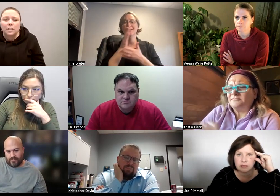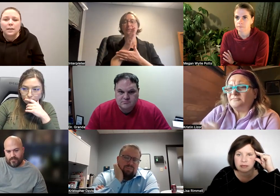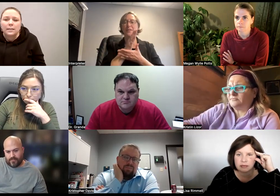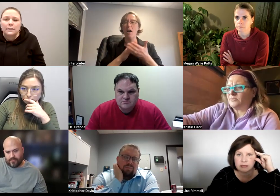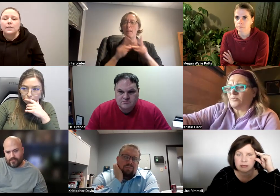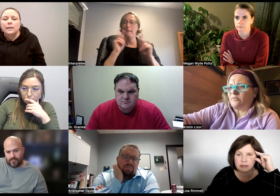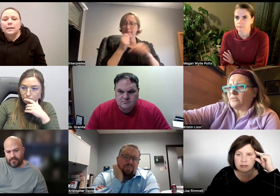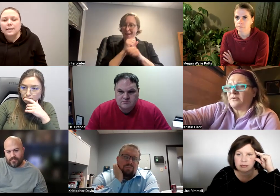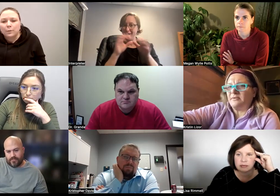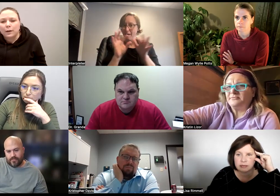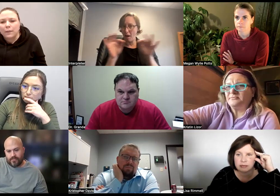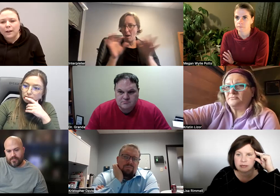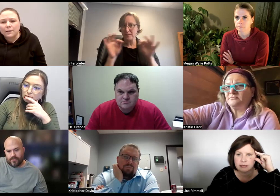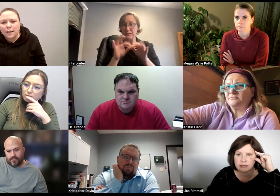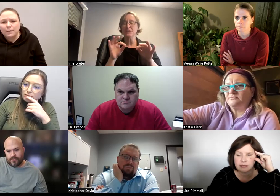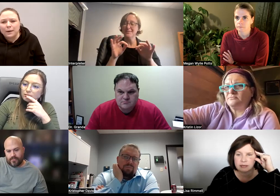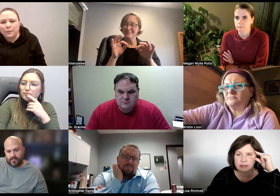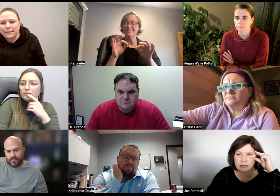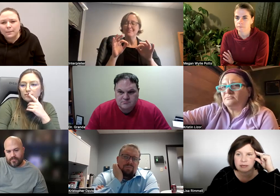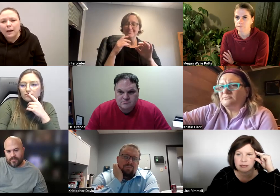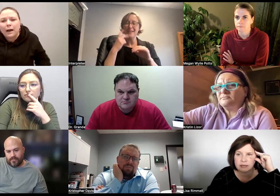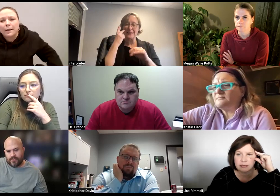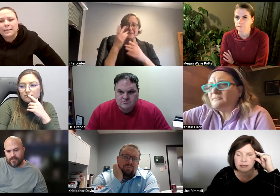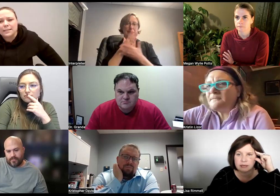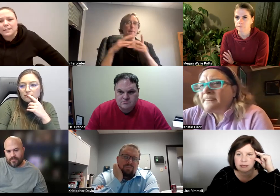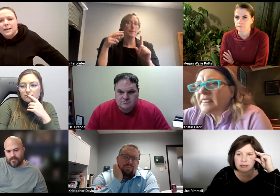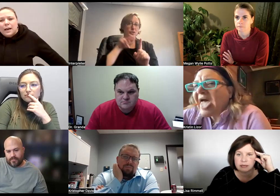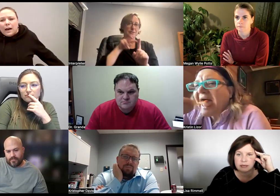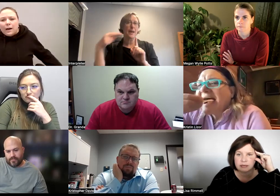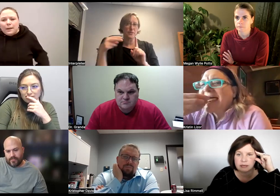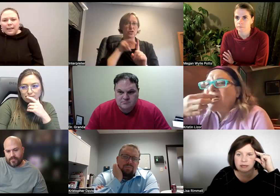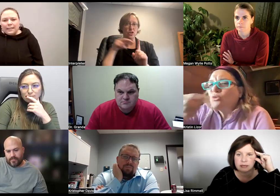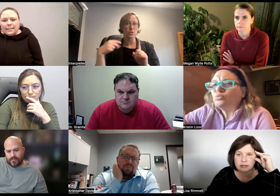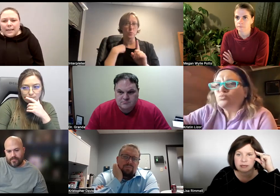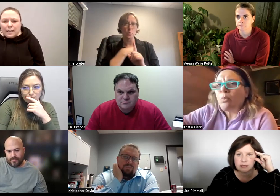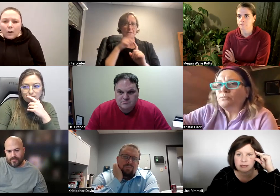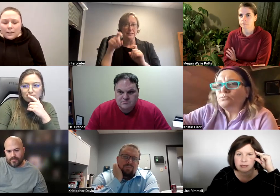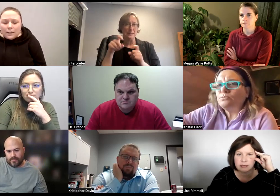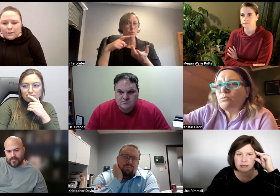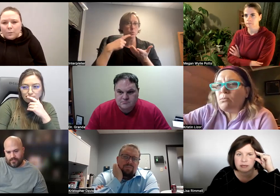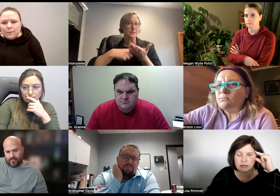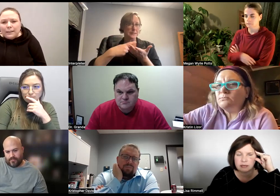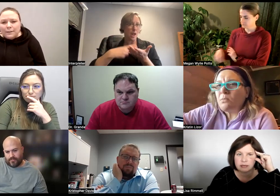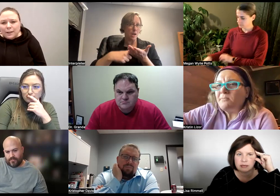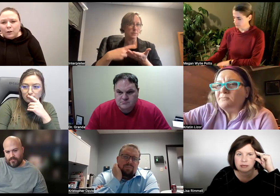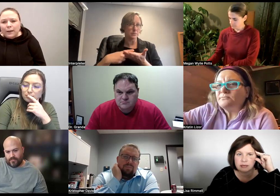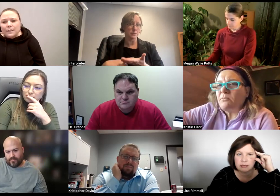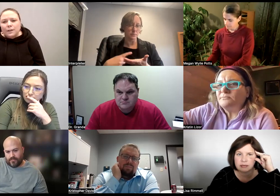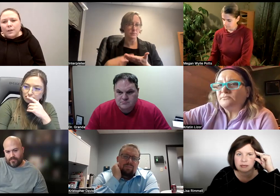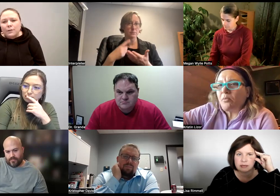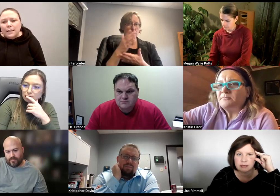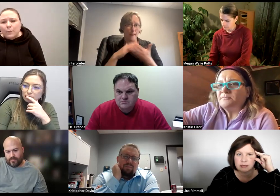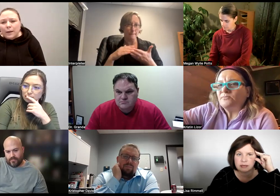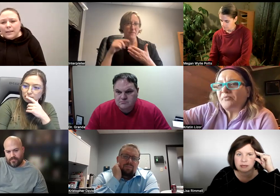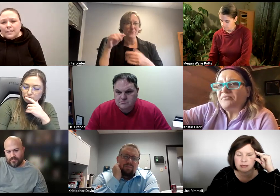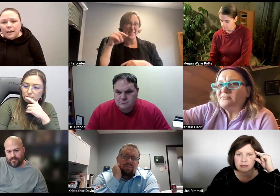wonderful questions, things that are put on there. Some people made some comments, and I can see all the different perspectives that are going